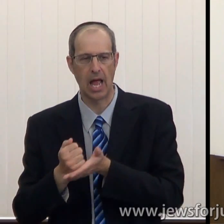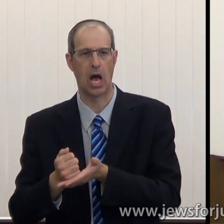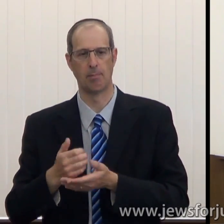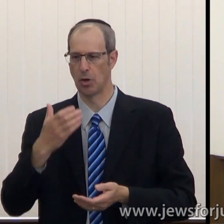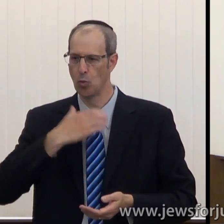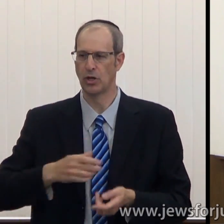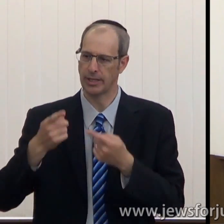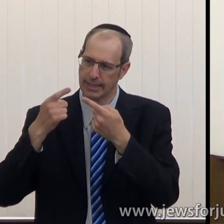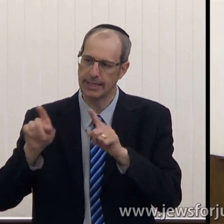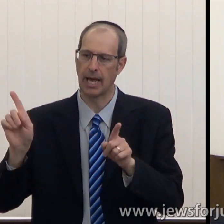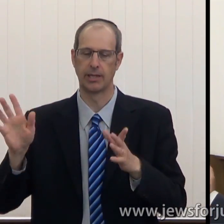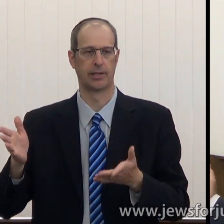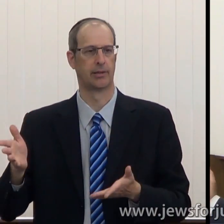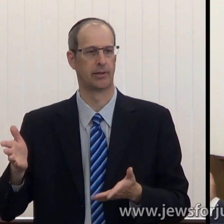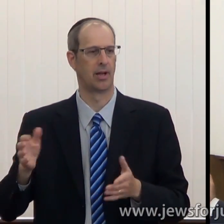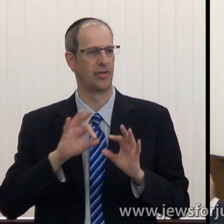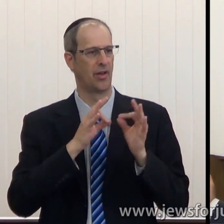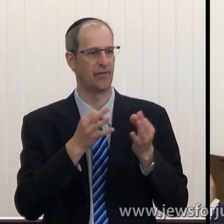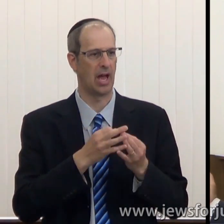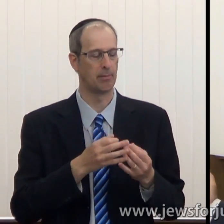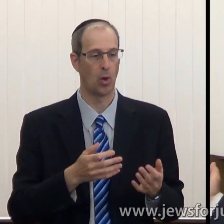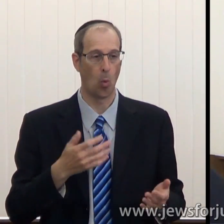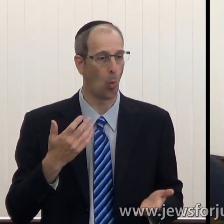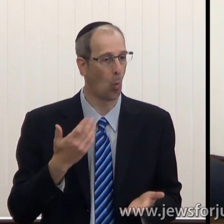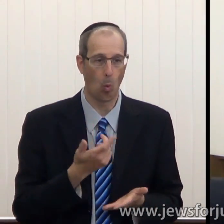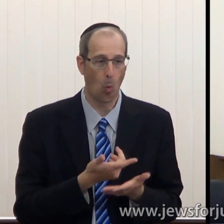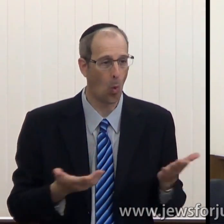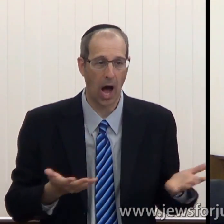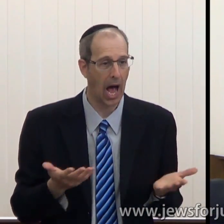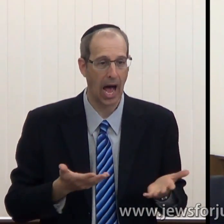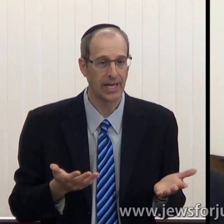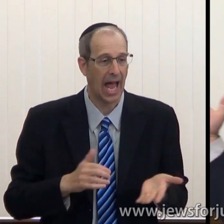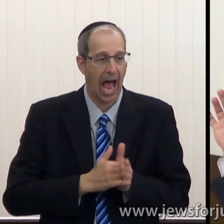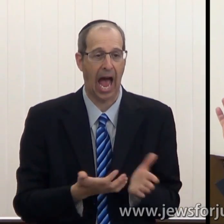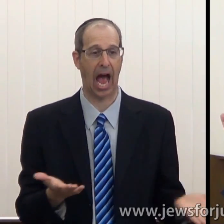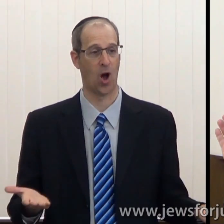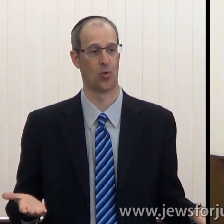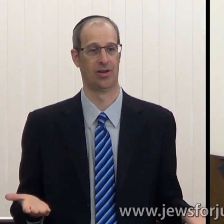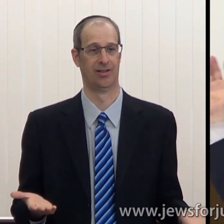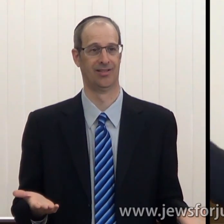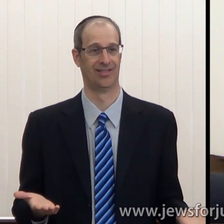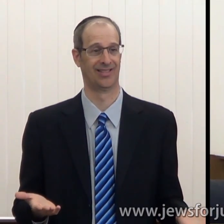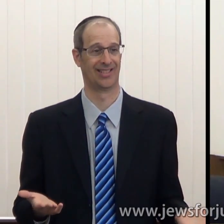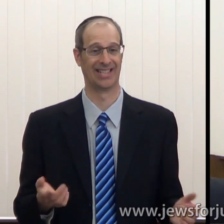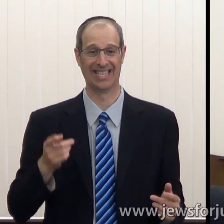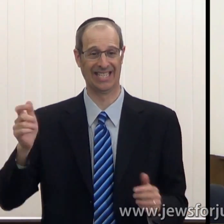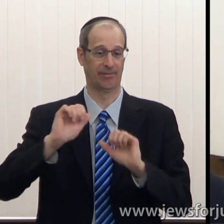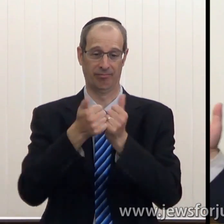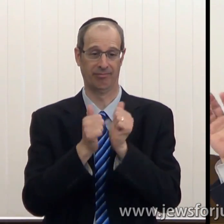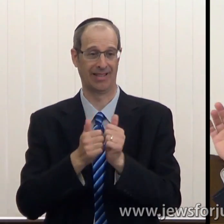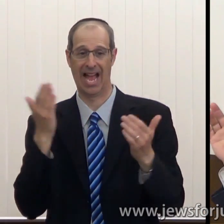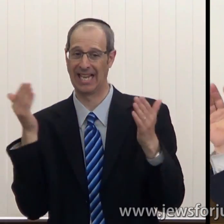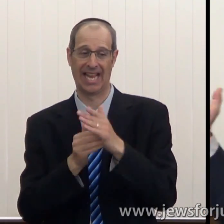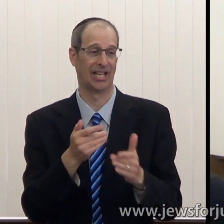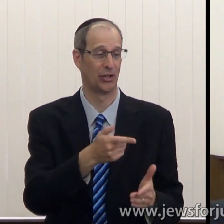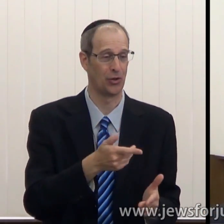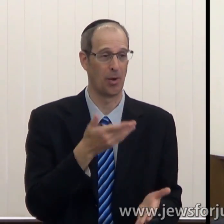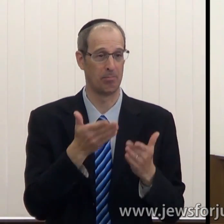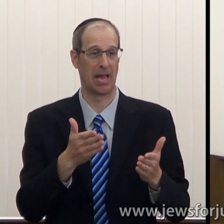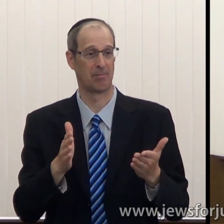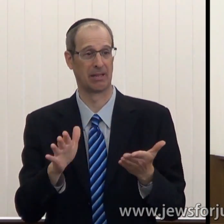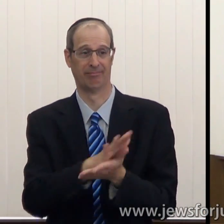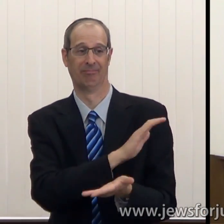competitor success. His family couldn't believe it. "How could you do that? He's going to be a competitor. He may even ruin